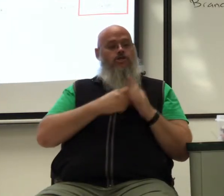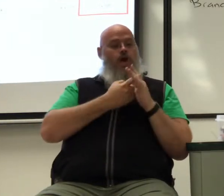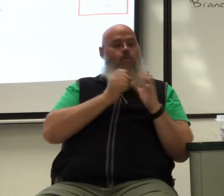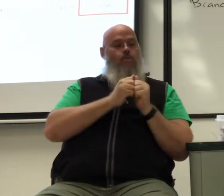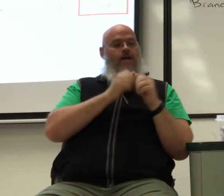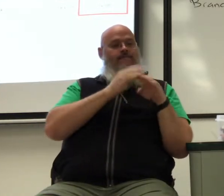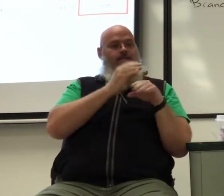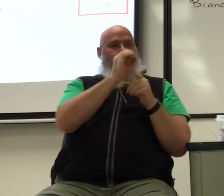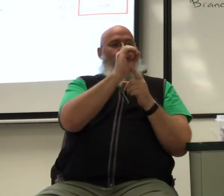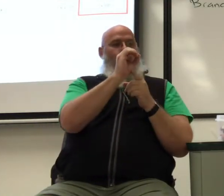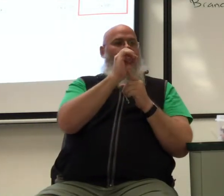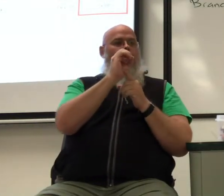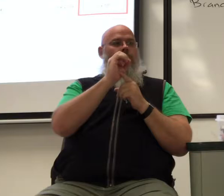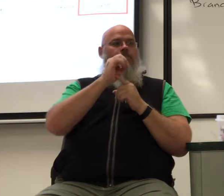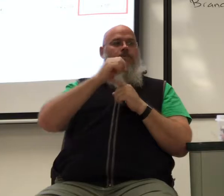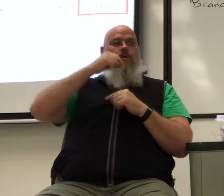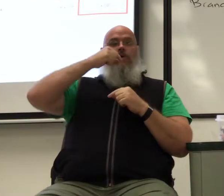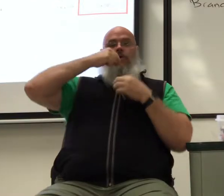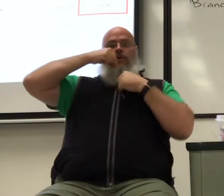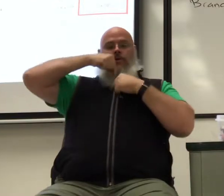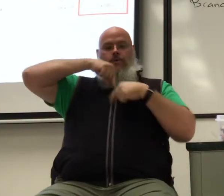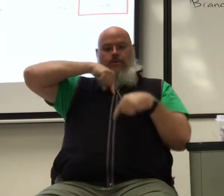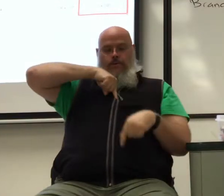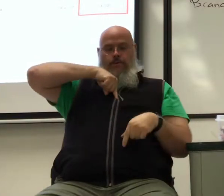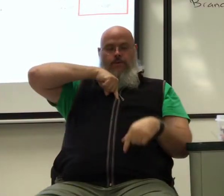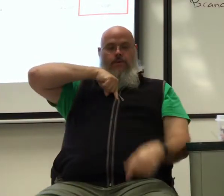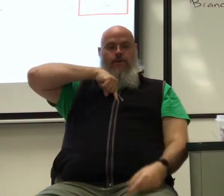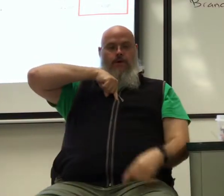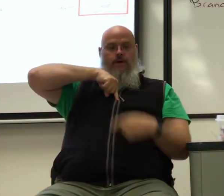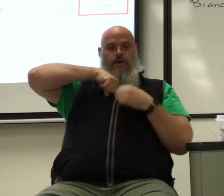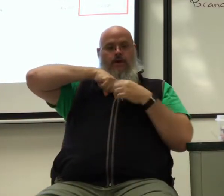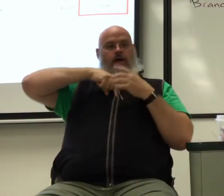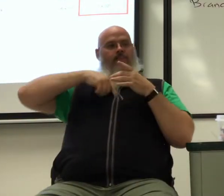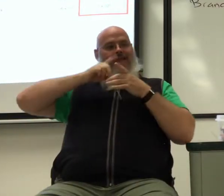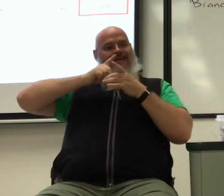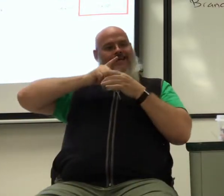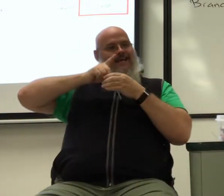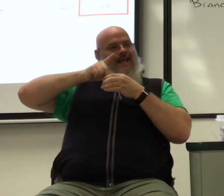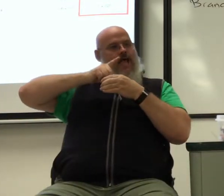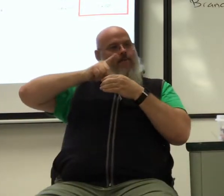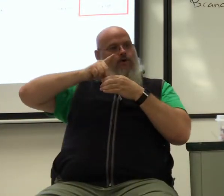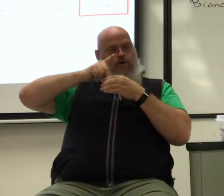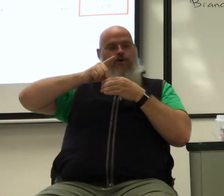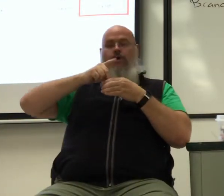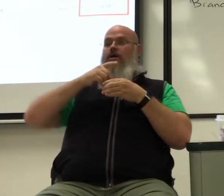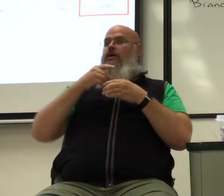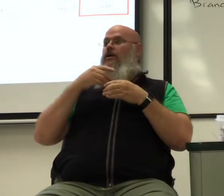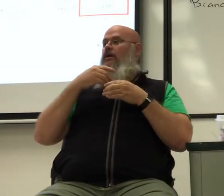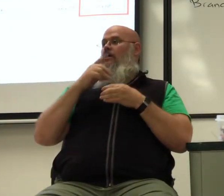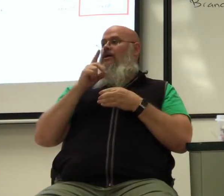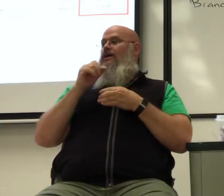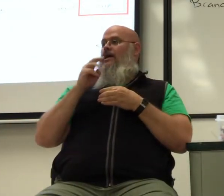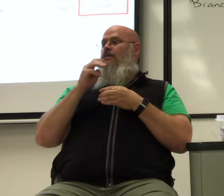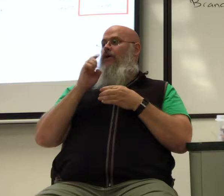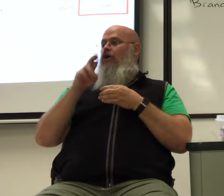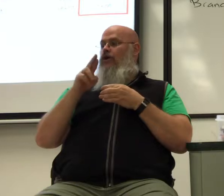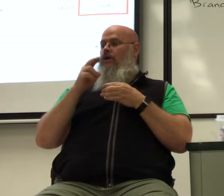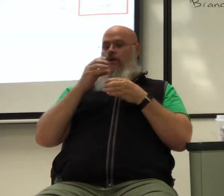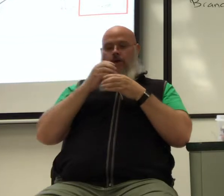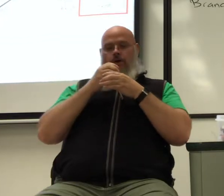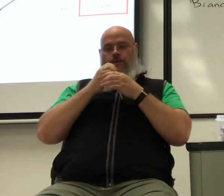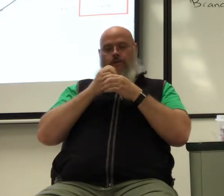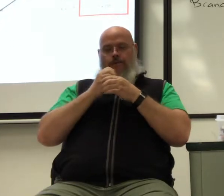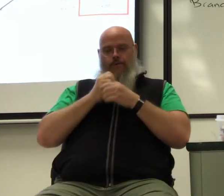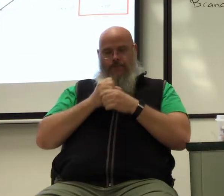0 before the airway divides. And the diameter is given here. I mean, they get smaller and smaller, but